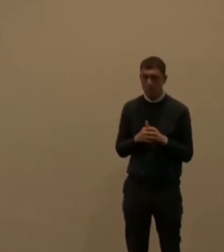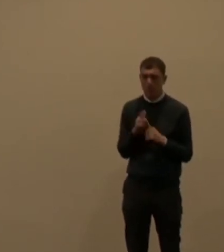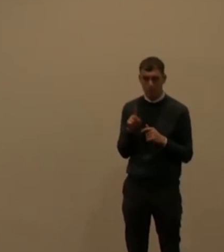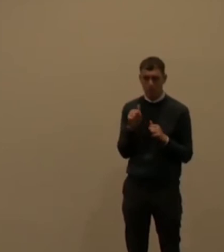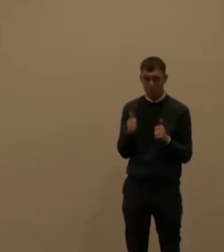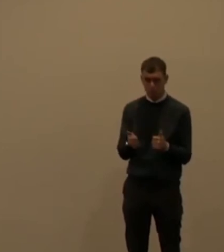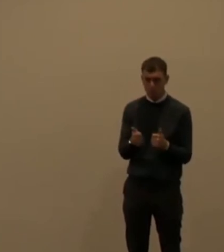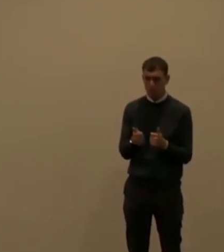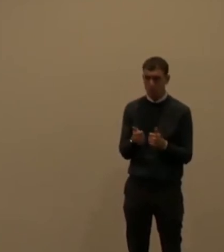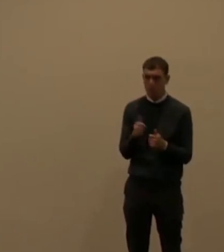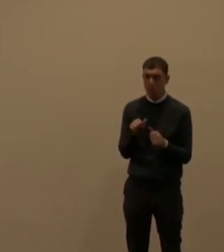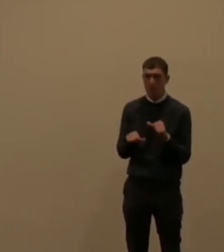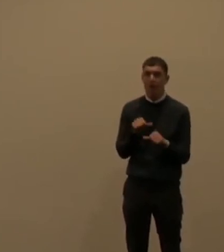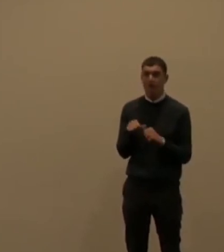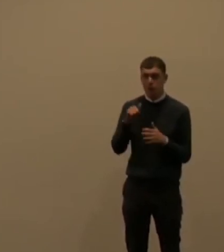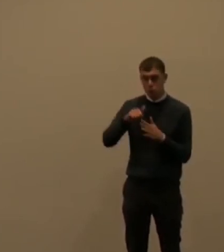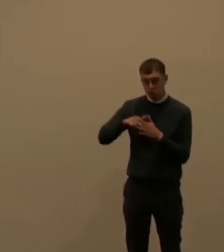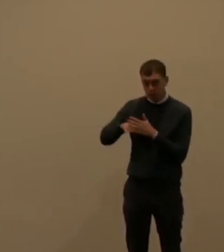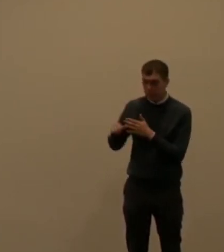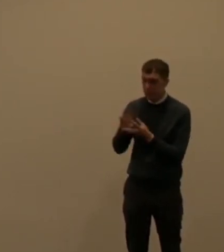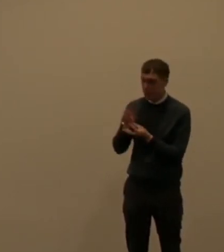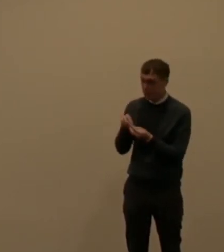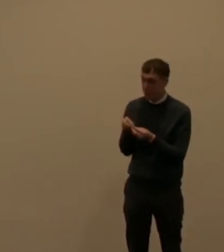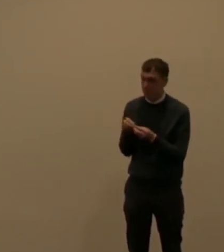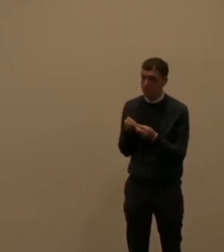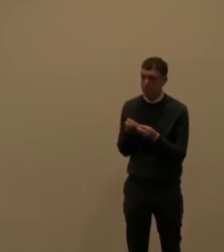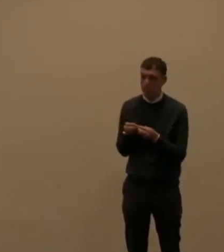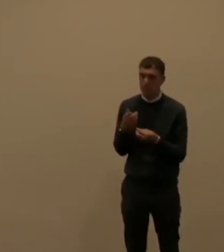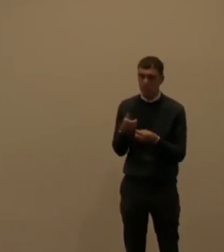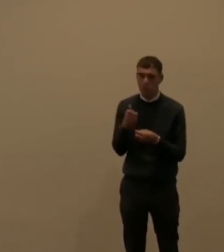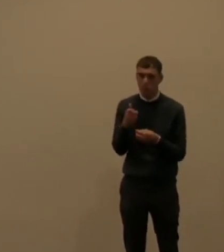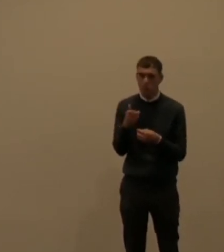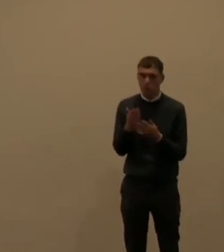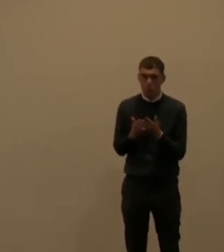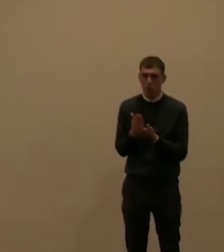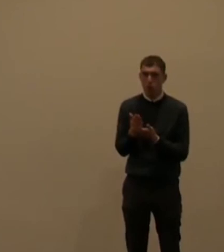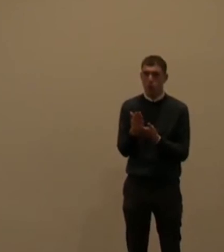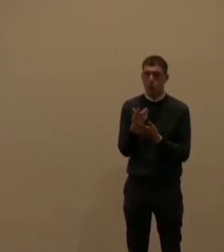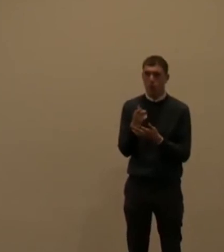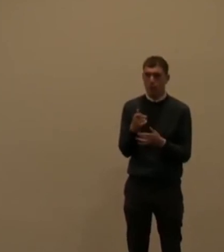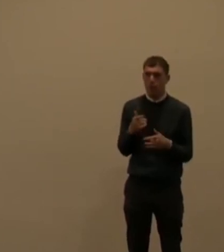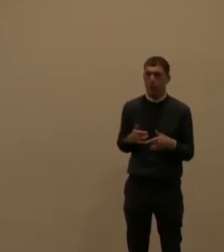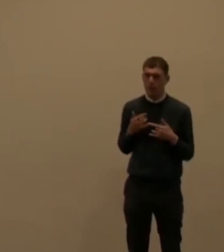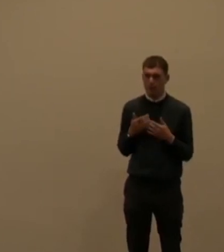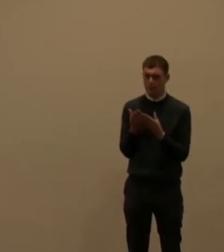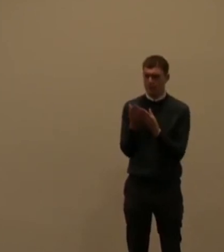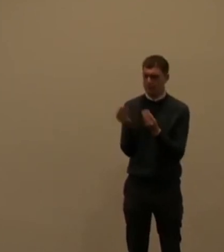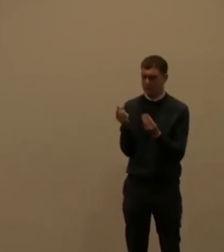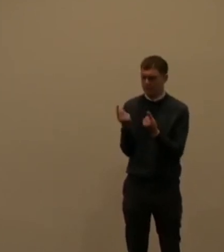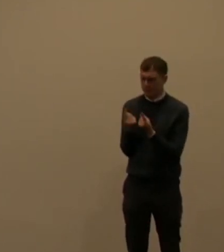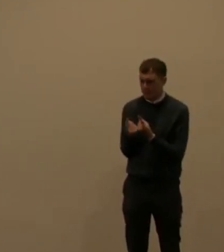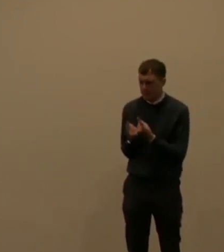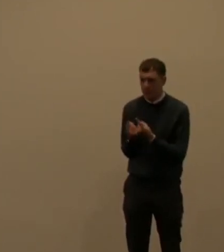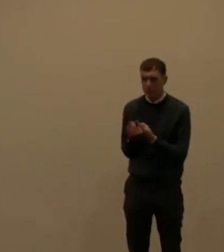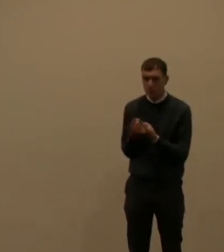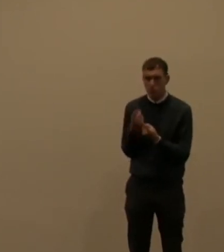good documentation afterwards that you have. You know what types of things you went through, and if you feel like you're missing something, then it is also